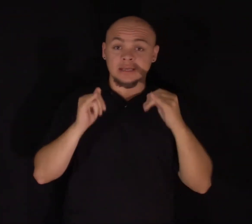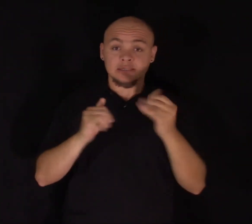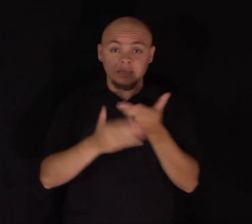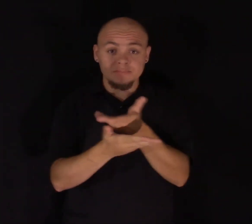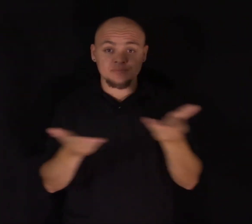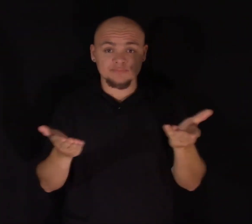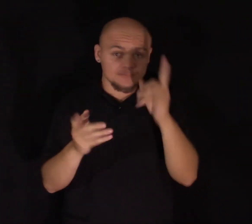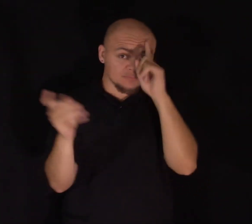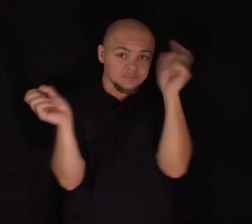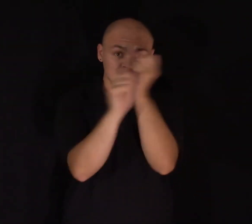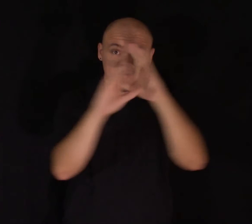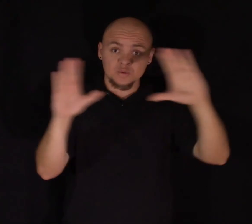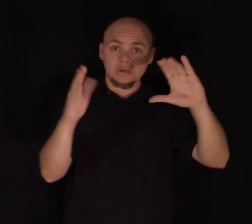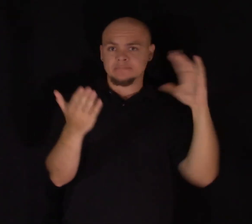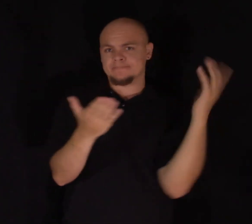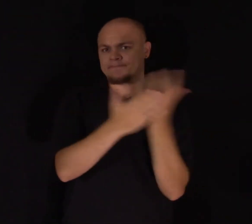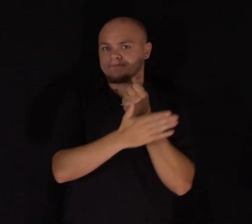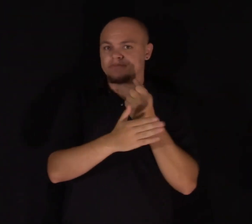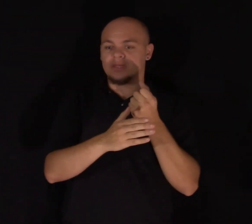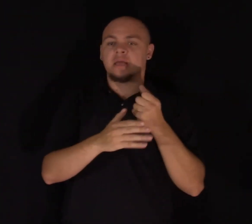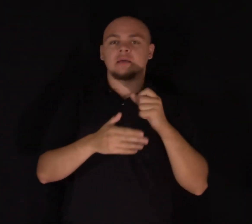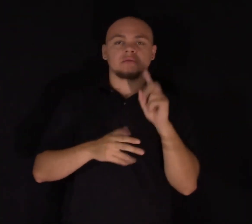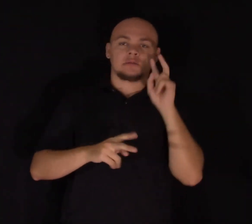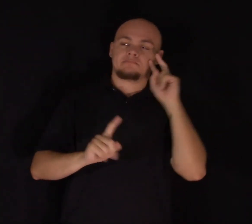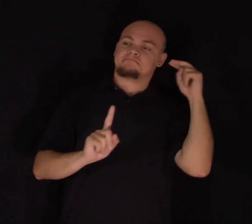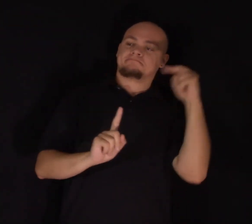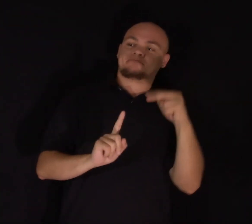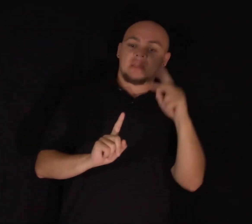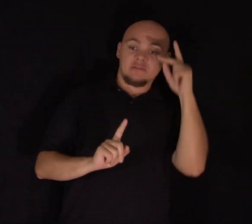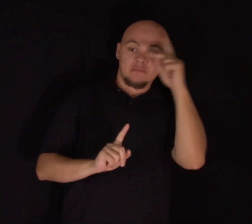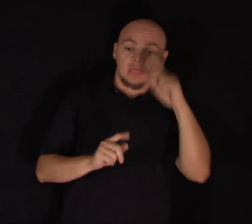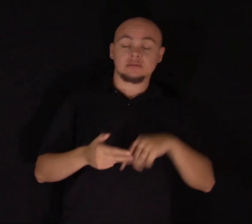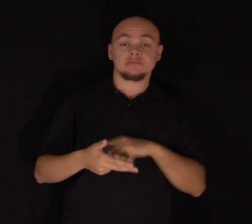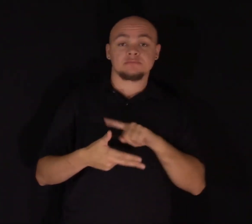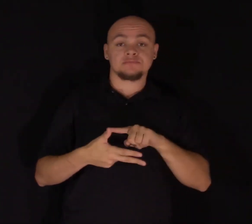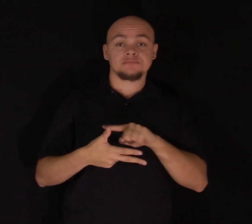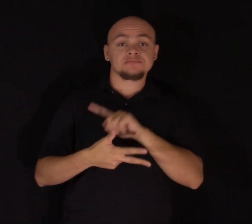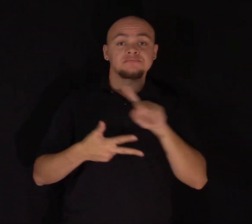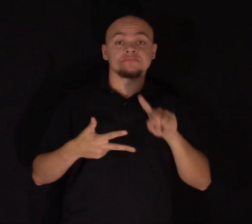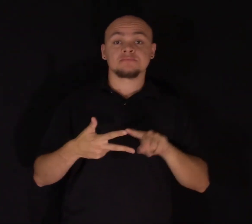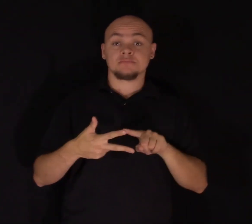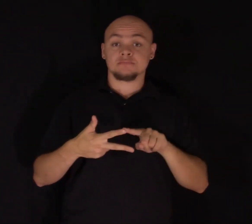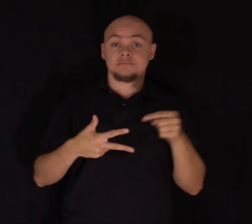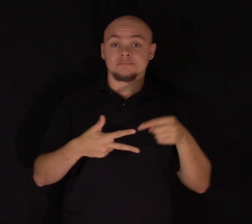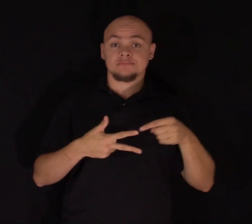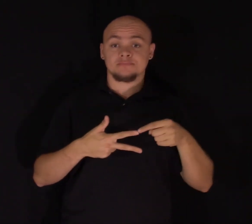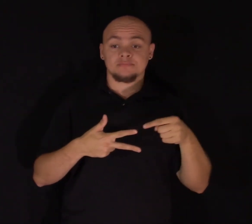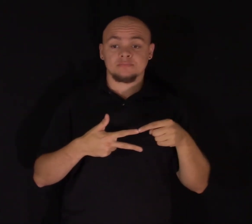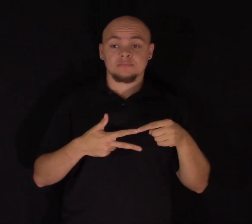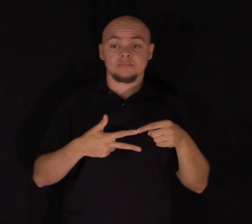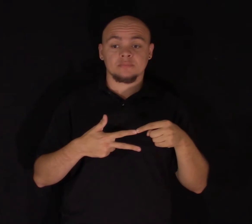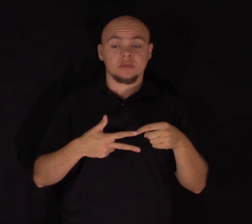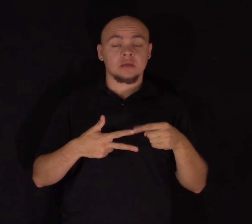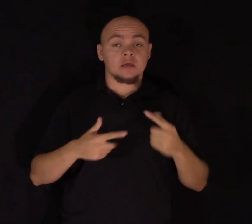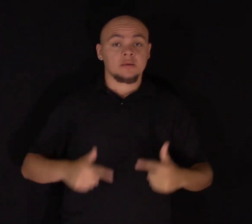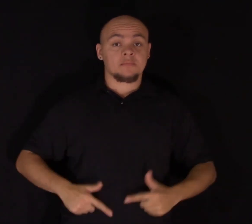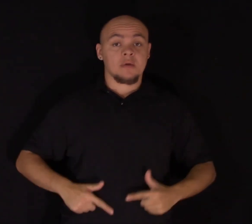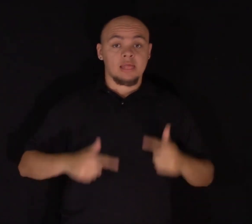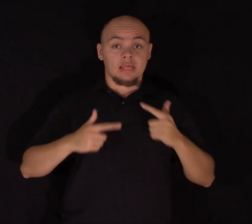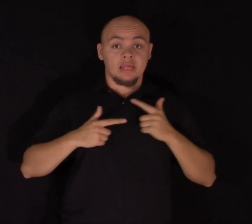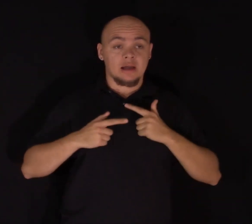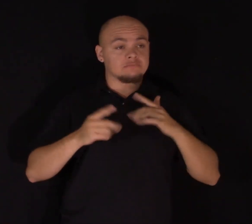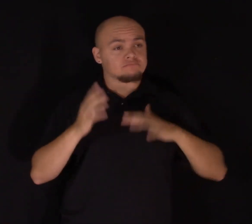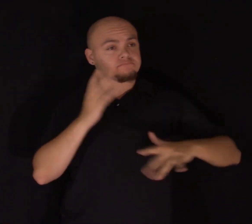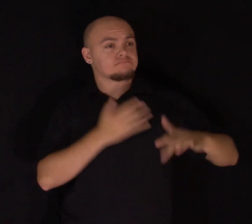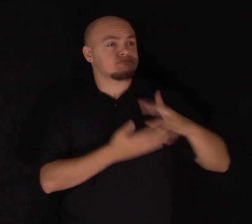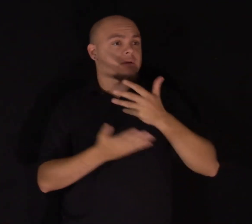your dreams as well with this outlook. The next aspect to my philosophy is that I surround myself with people